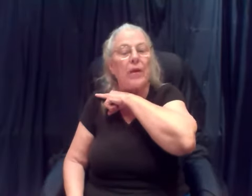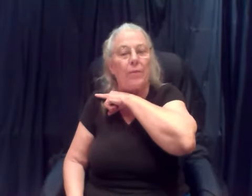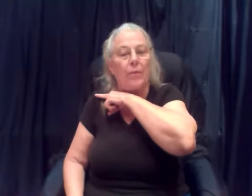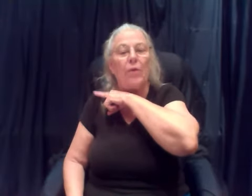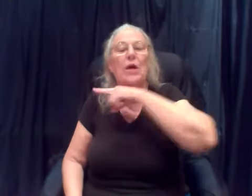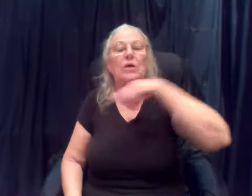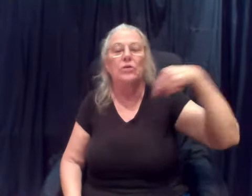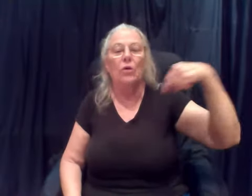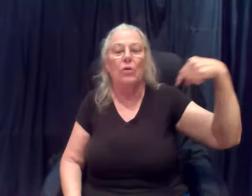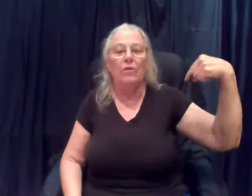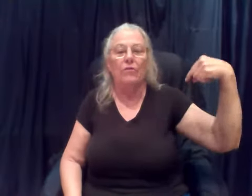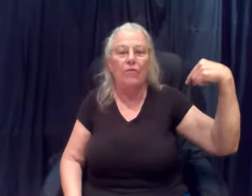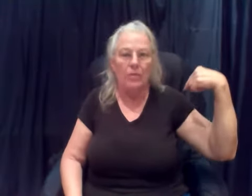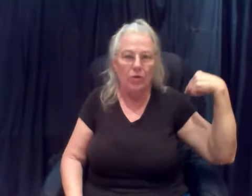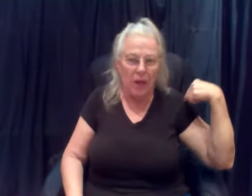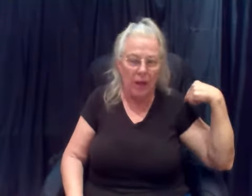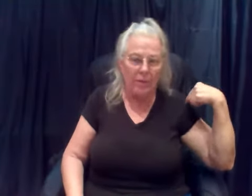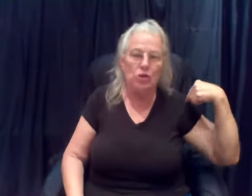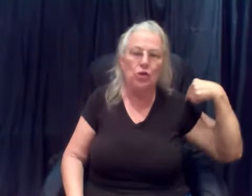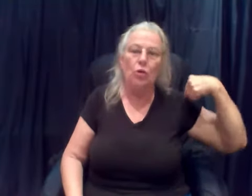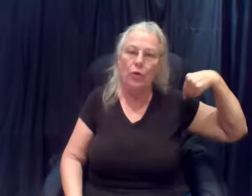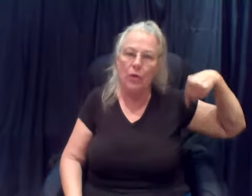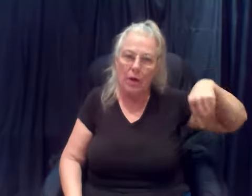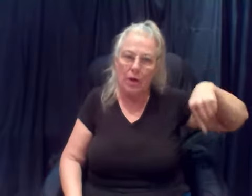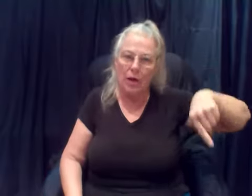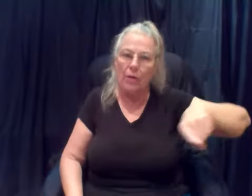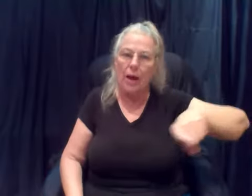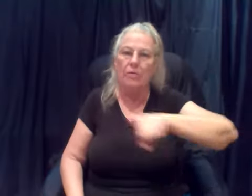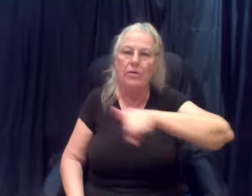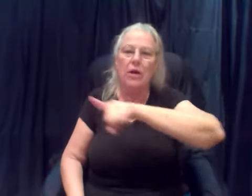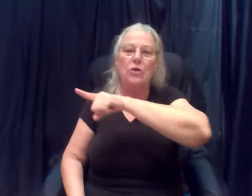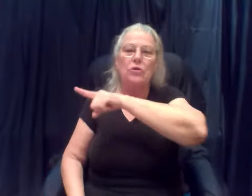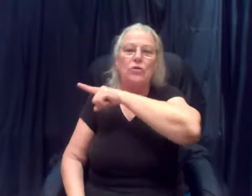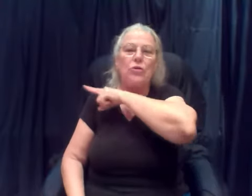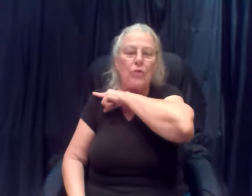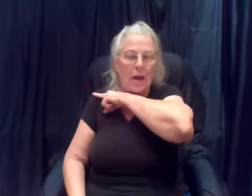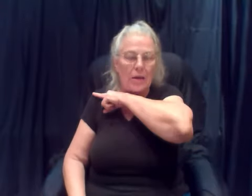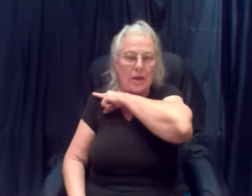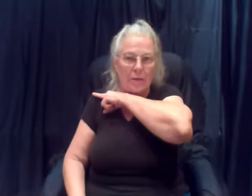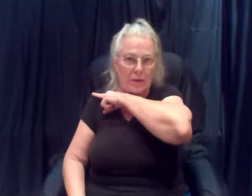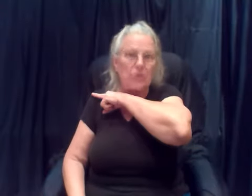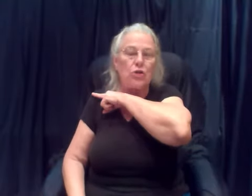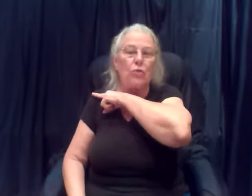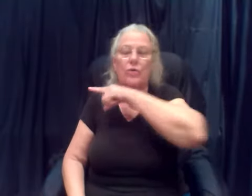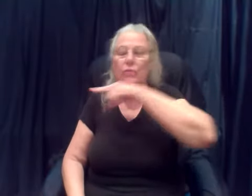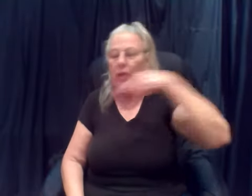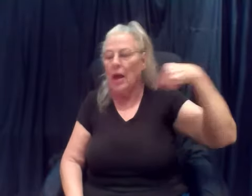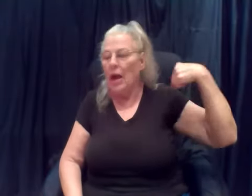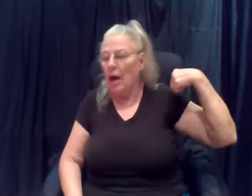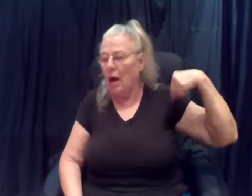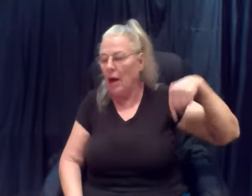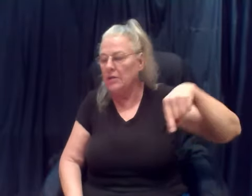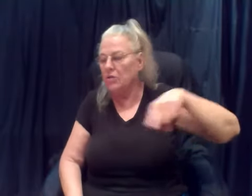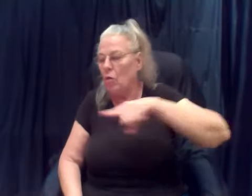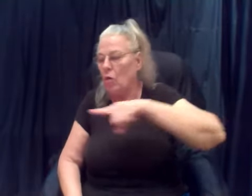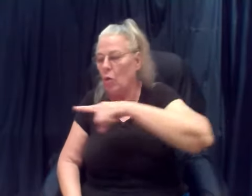people. So from your dominant shoulder around to your non-dominant shoulder, us or